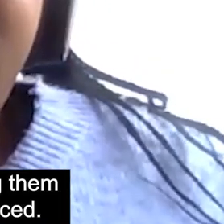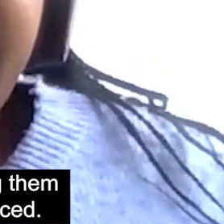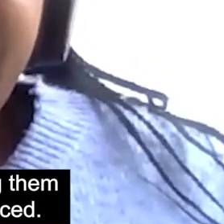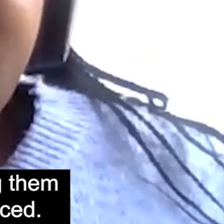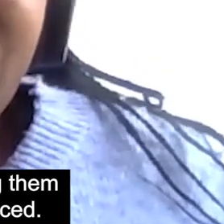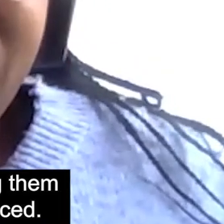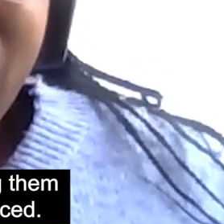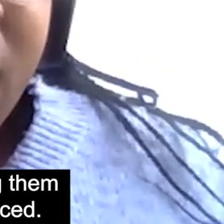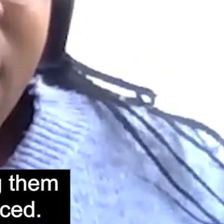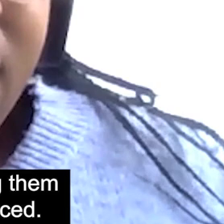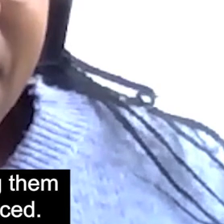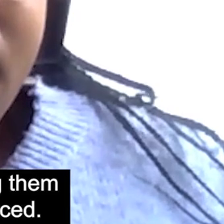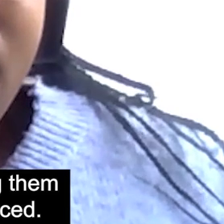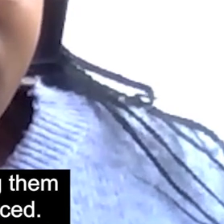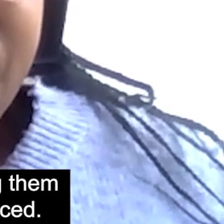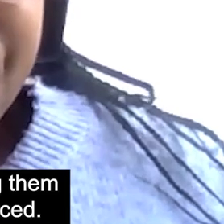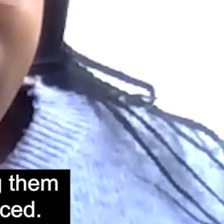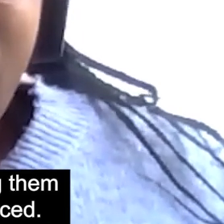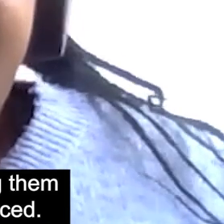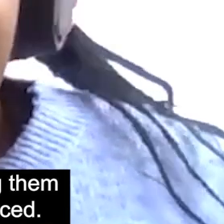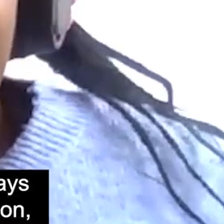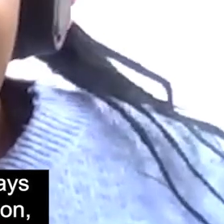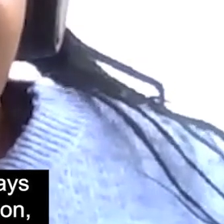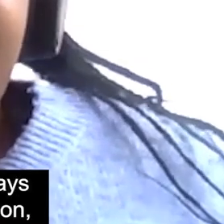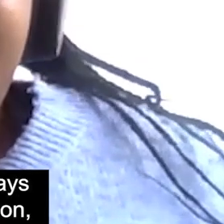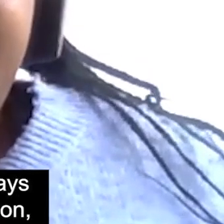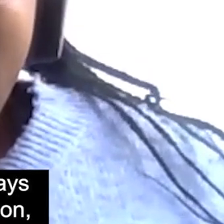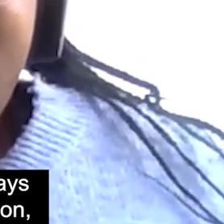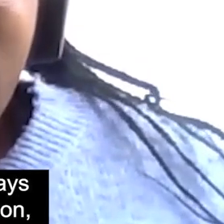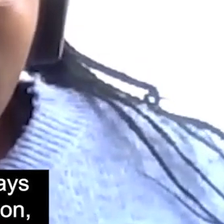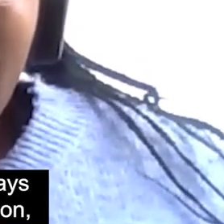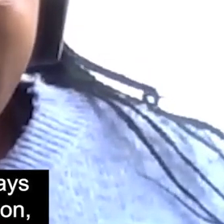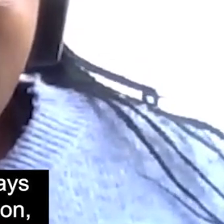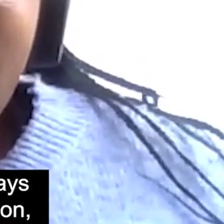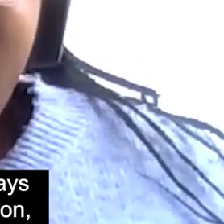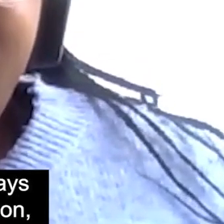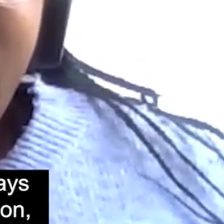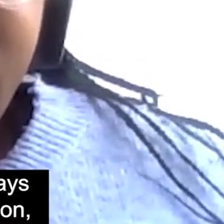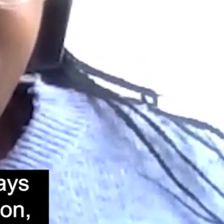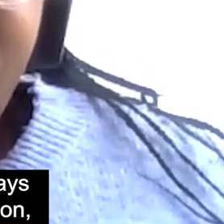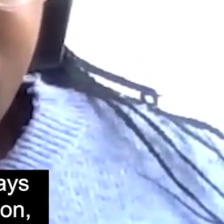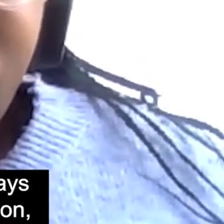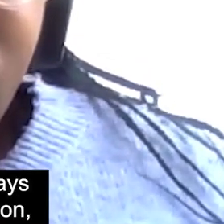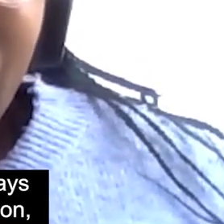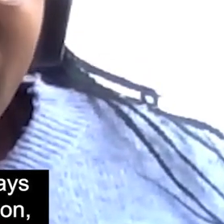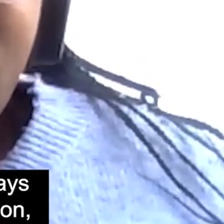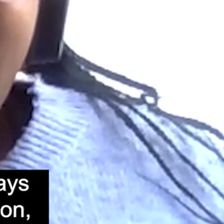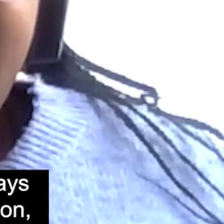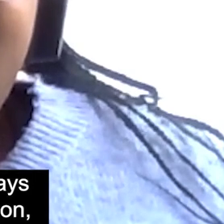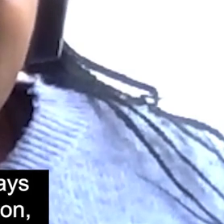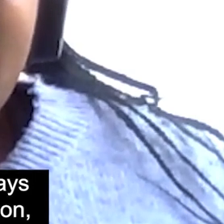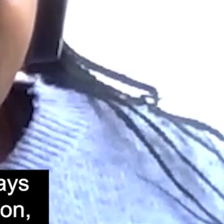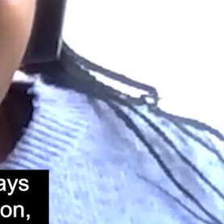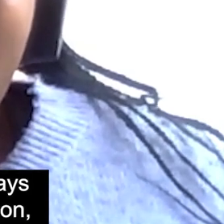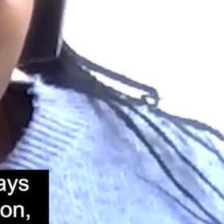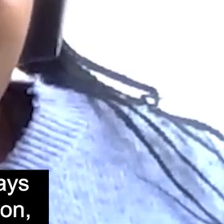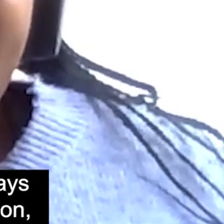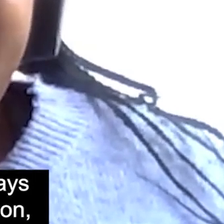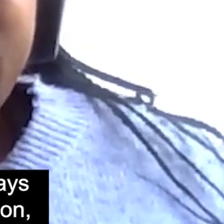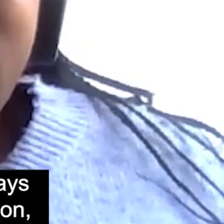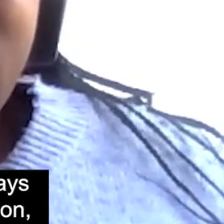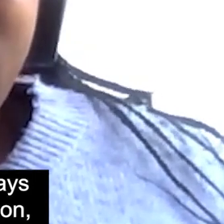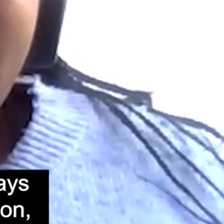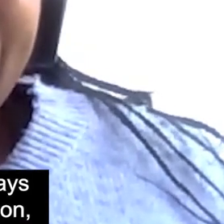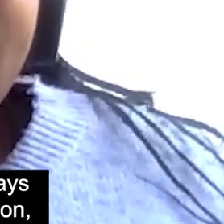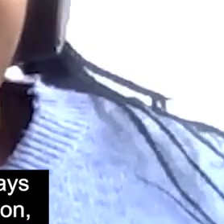discrimination that I experienced. My mum has always been and was always very supportive of